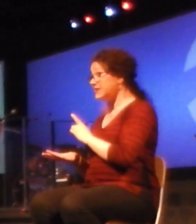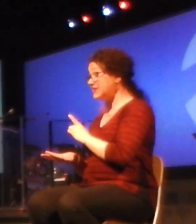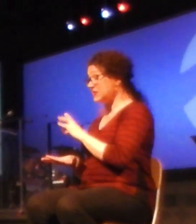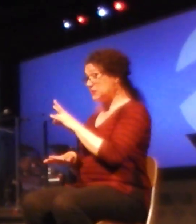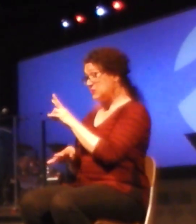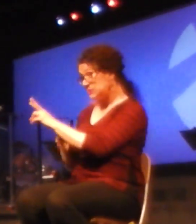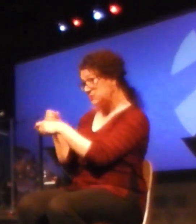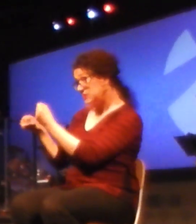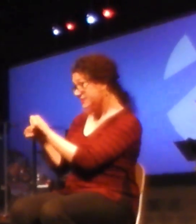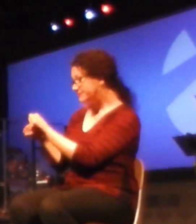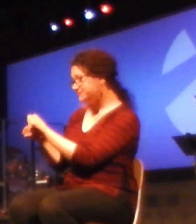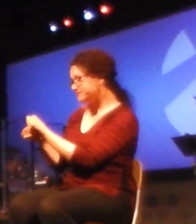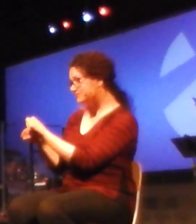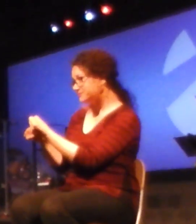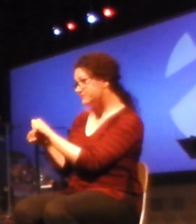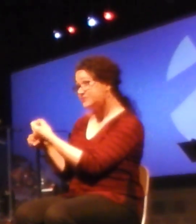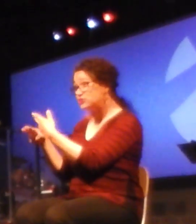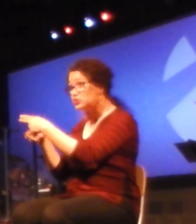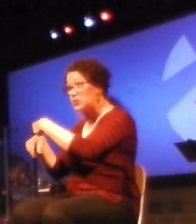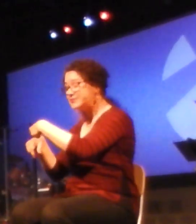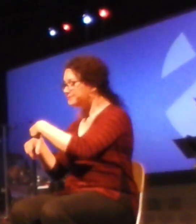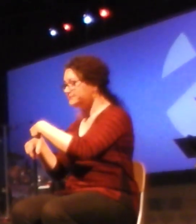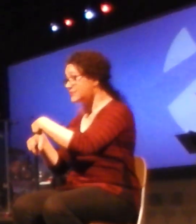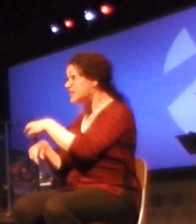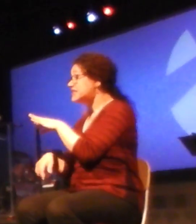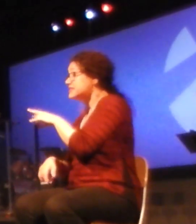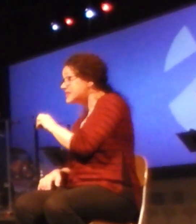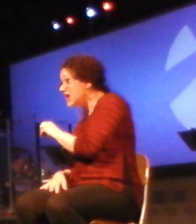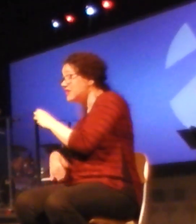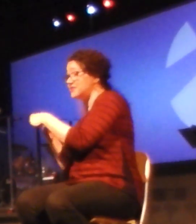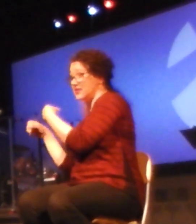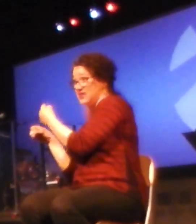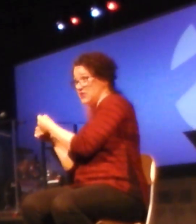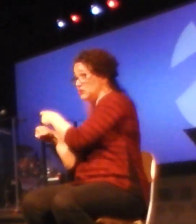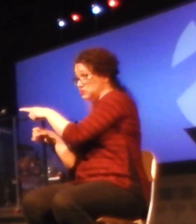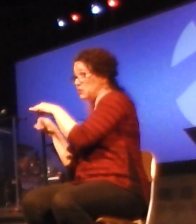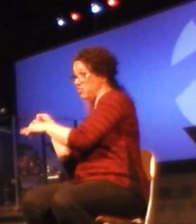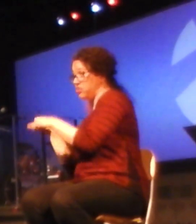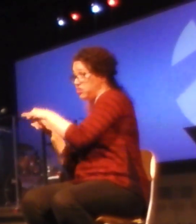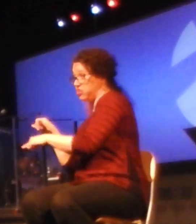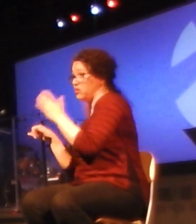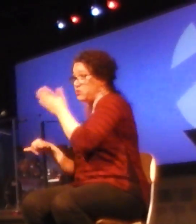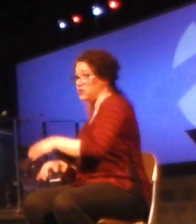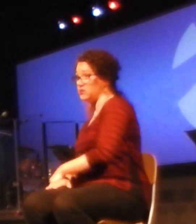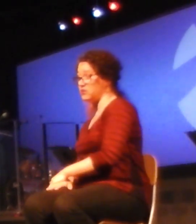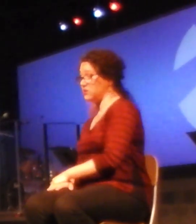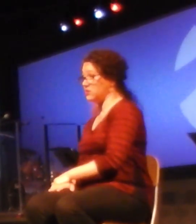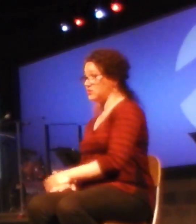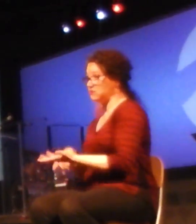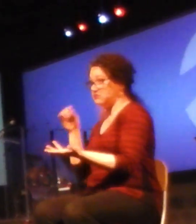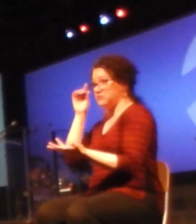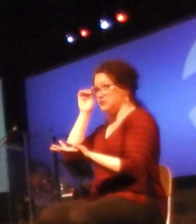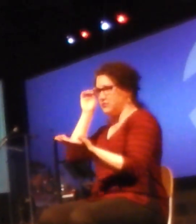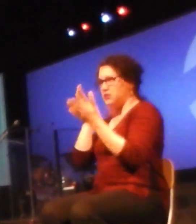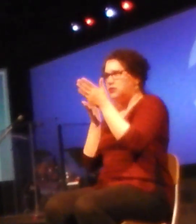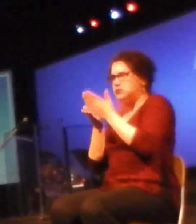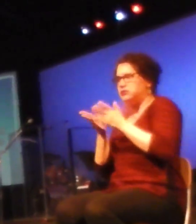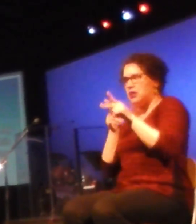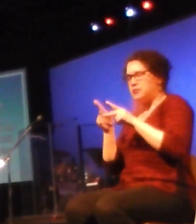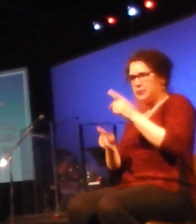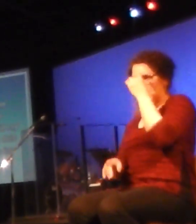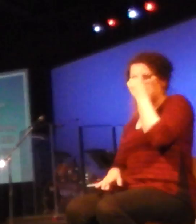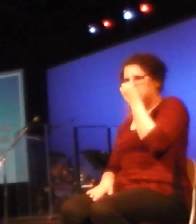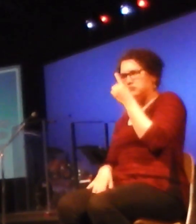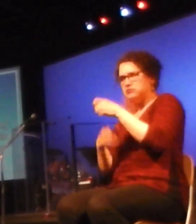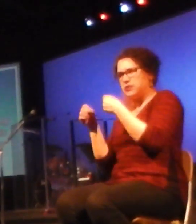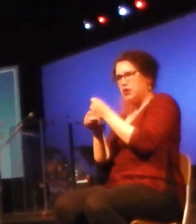not 2 years. It's not even a short period of time. It's 70 years. Some people would suggest that like 597